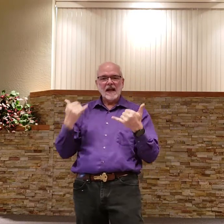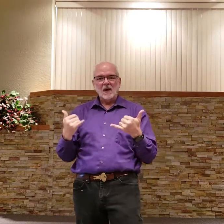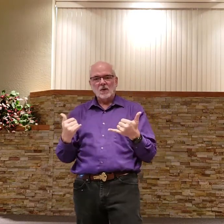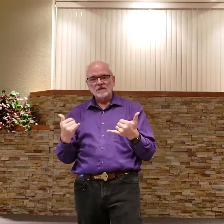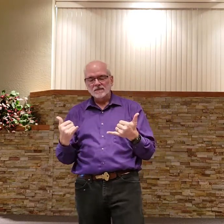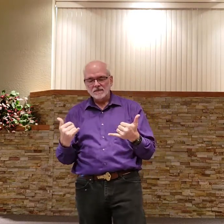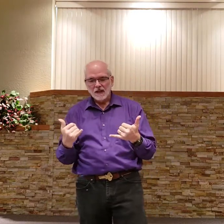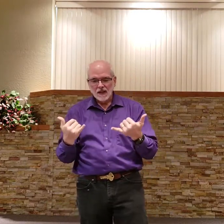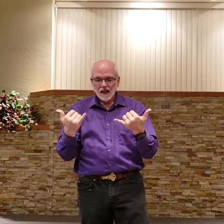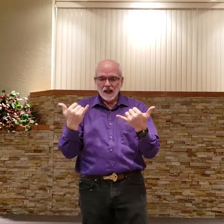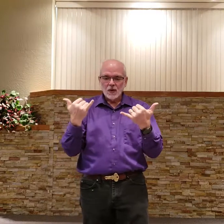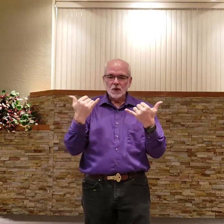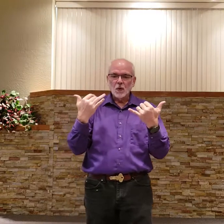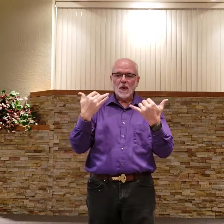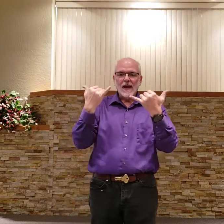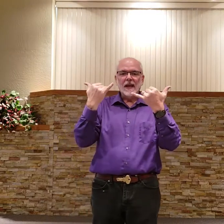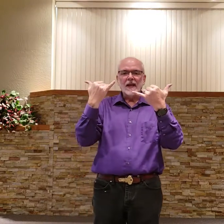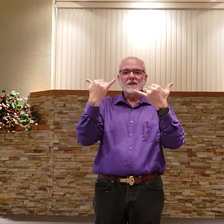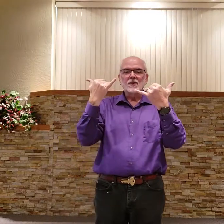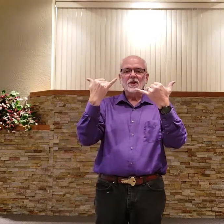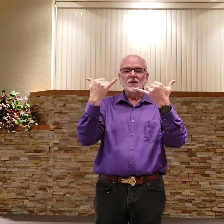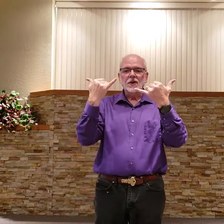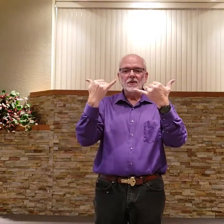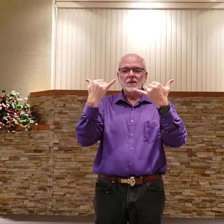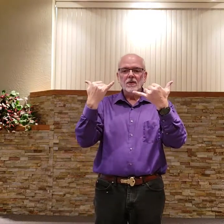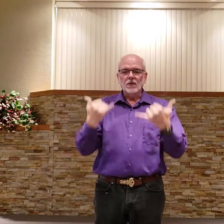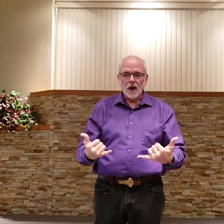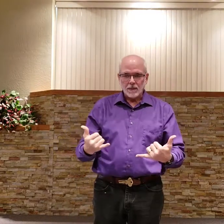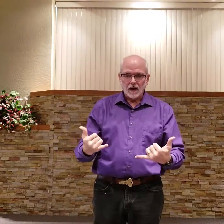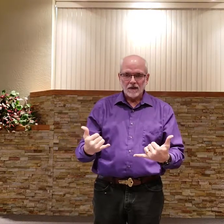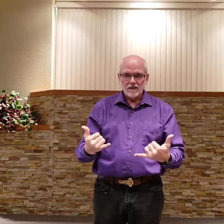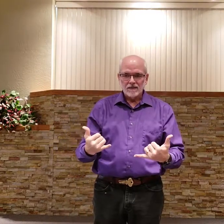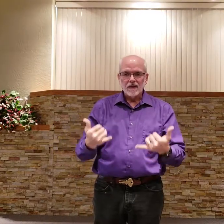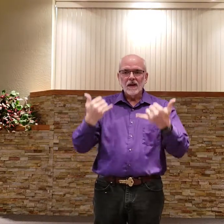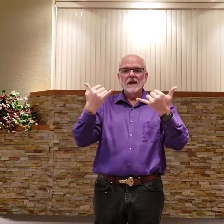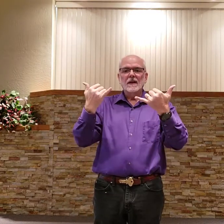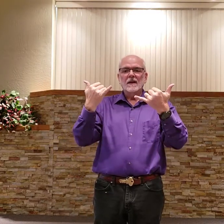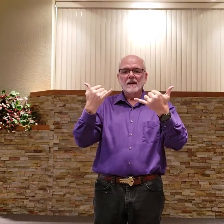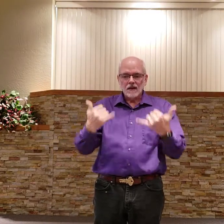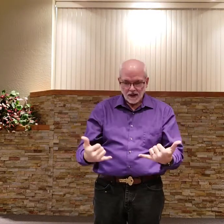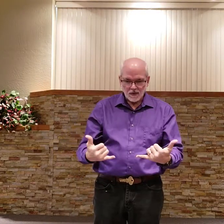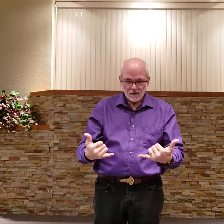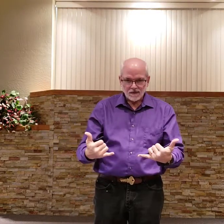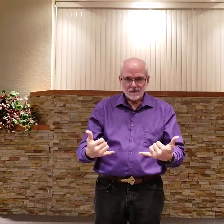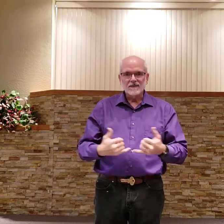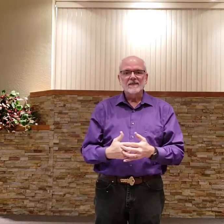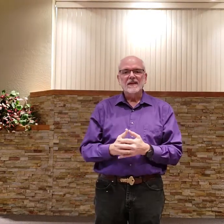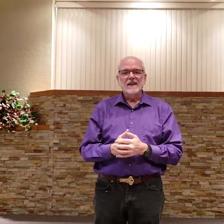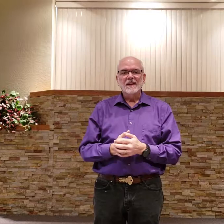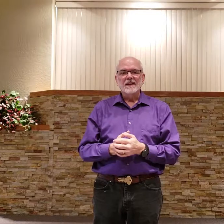Now, two Y hands just dropping. Now,